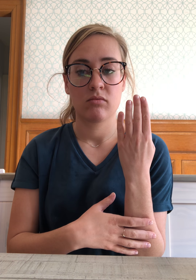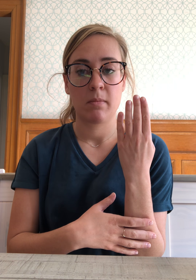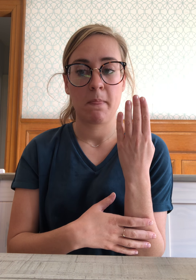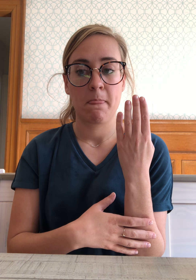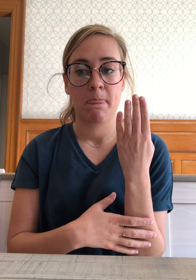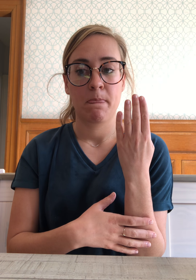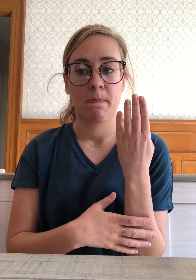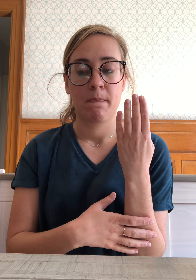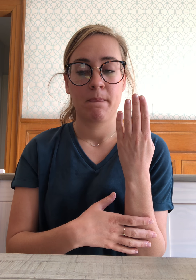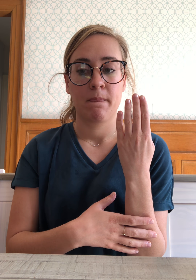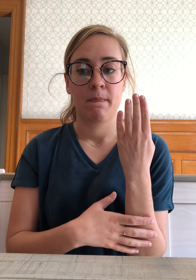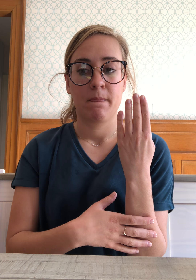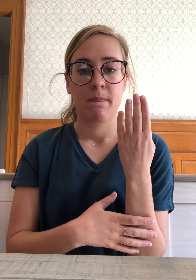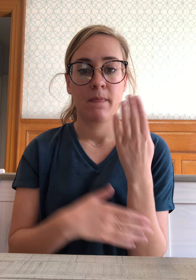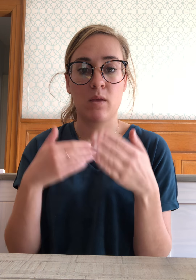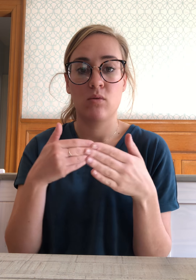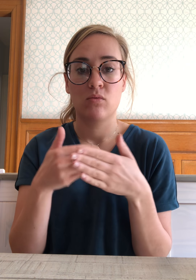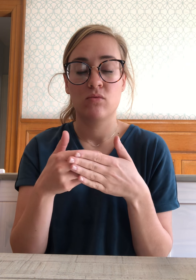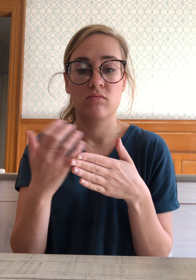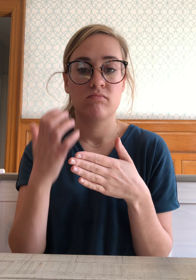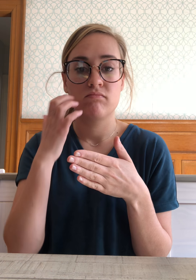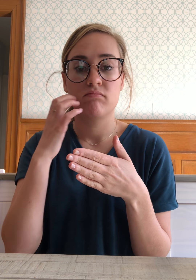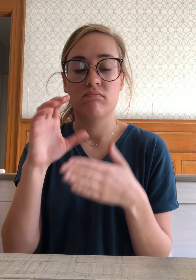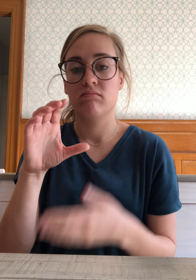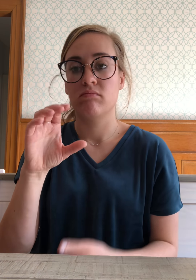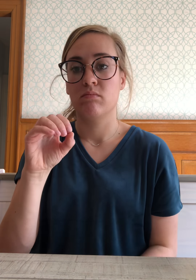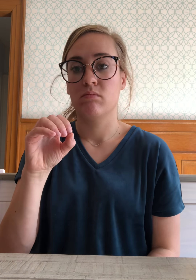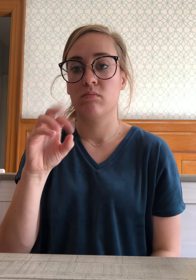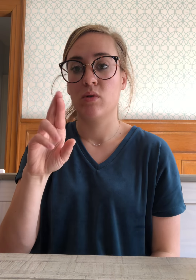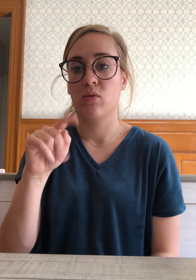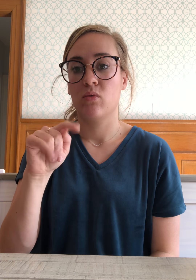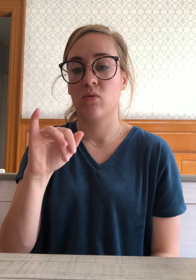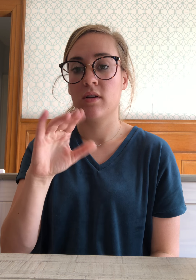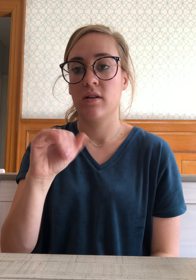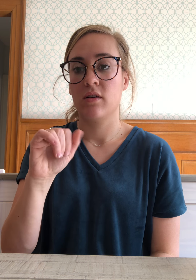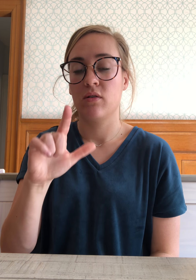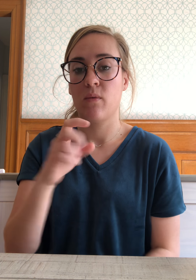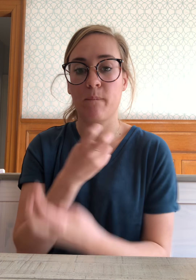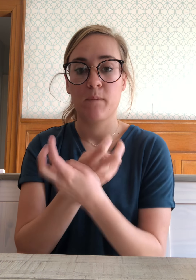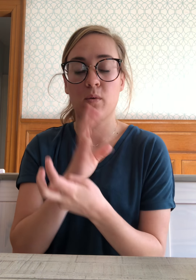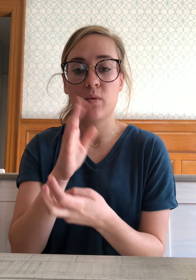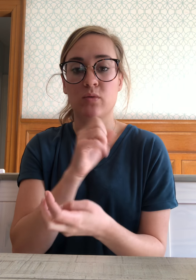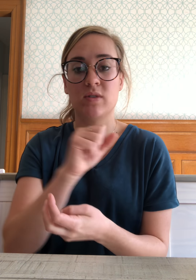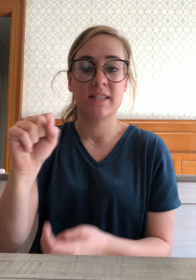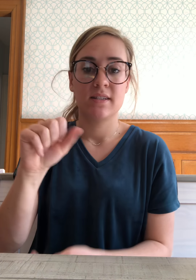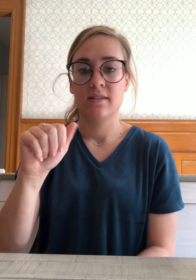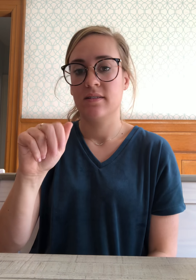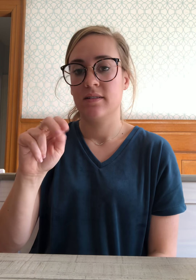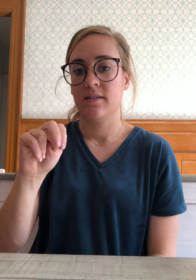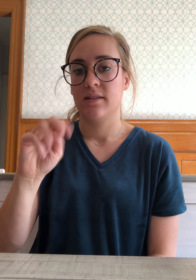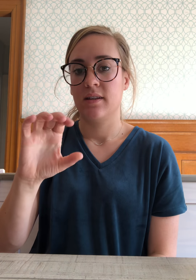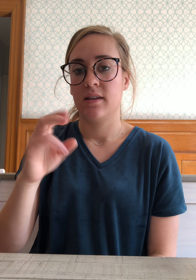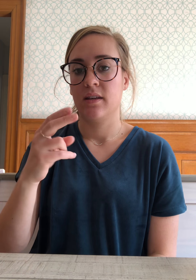close to the dense cortical bone, this will resist anchorage, will resist movement, and